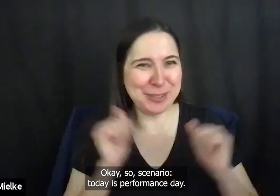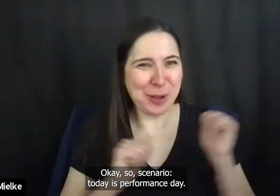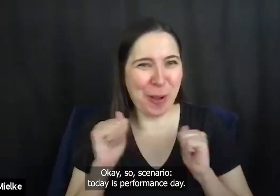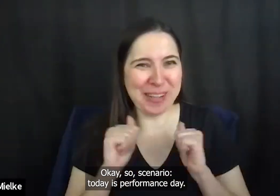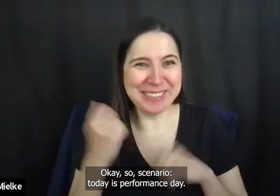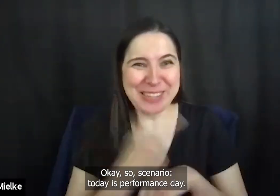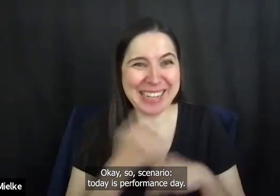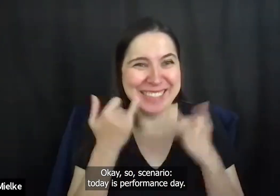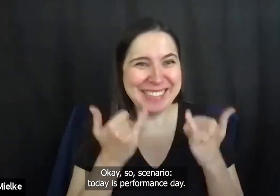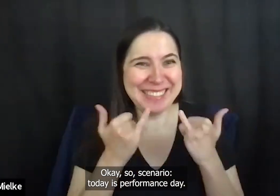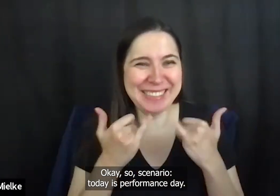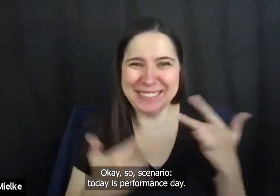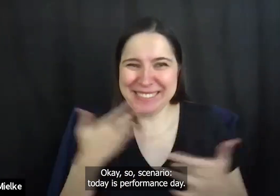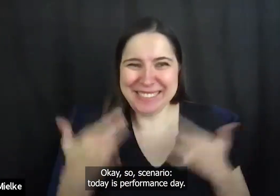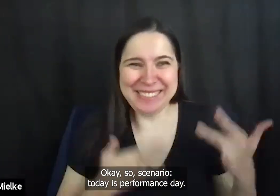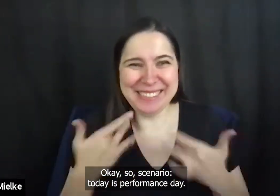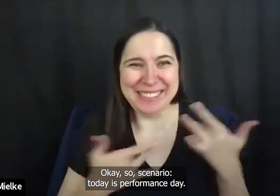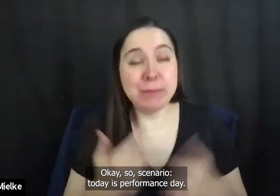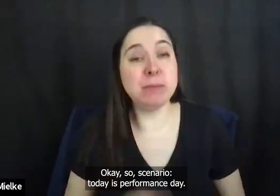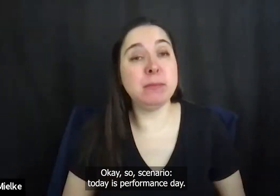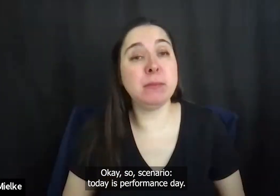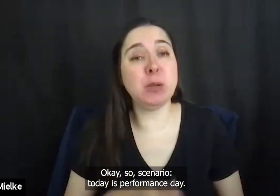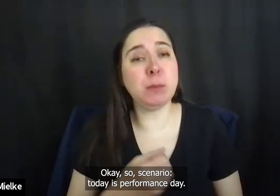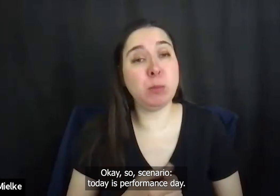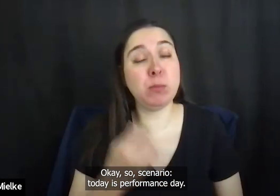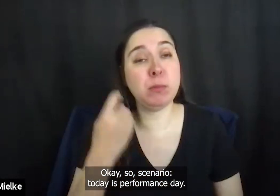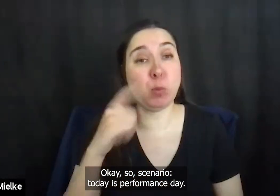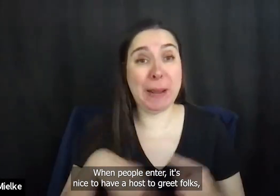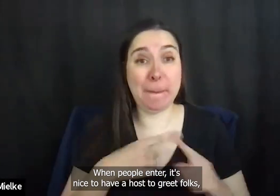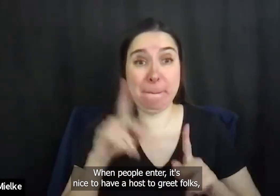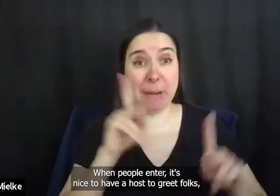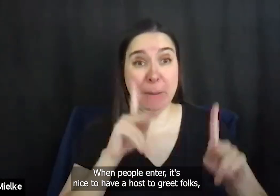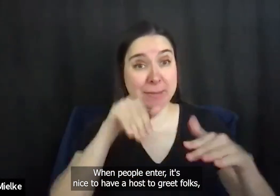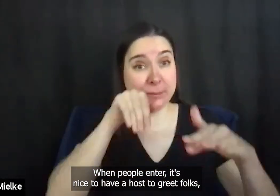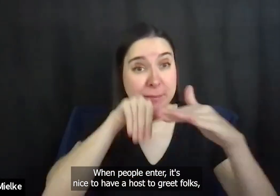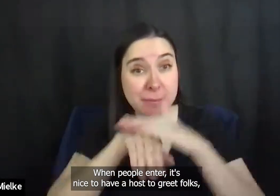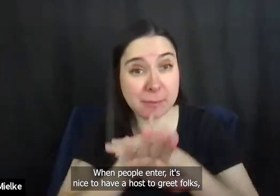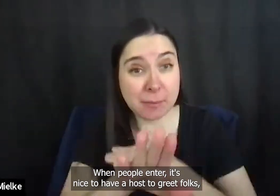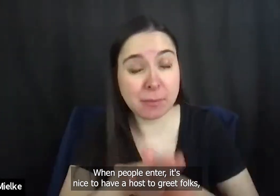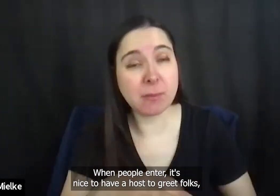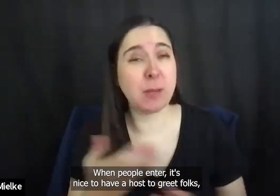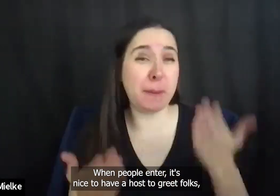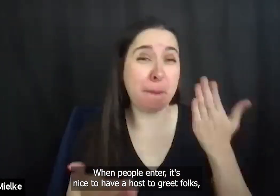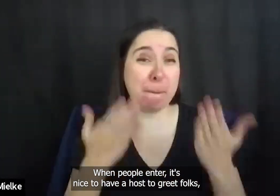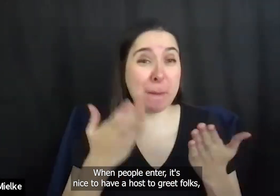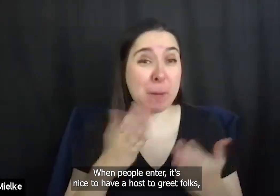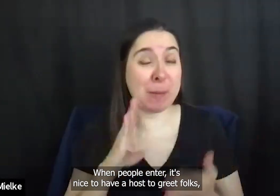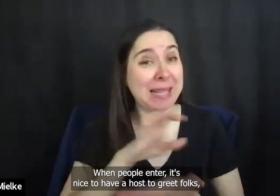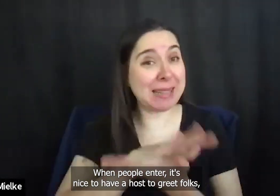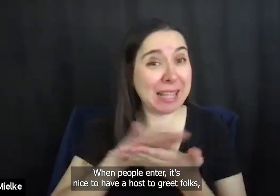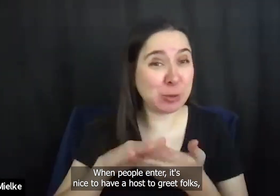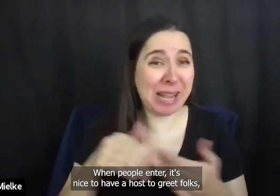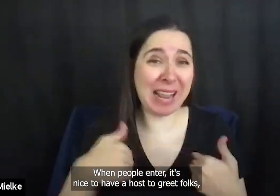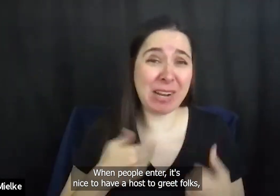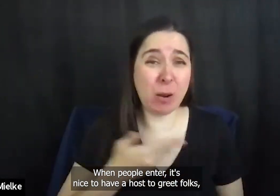Okay, so scenario. Today is performance day. When people enter, it's nice to have a host to greet